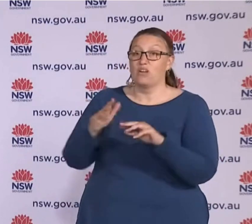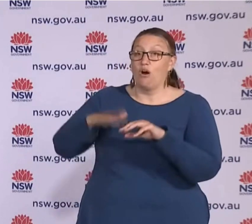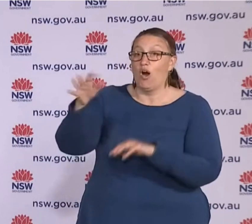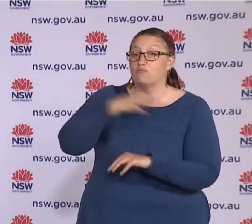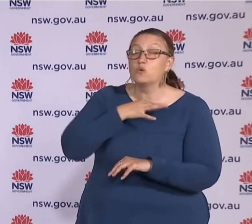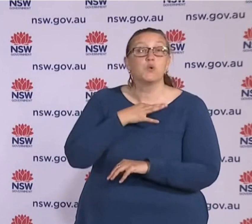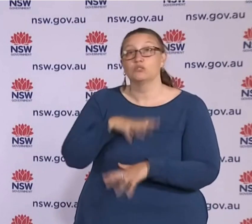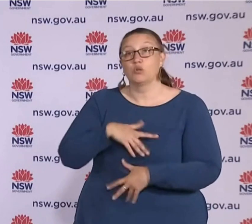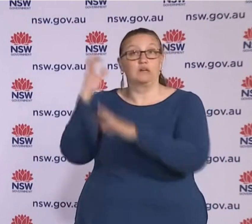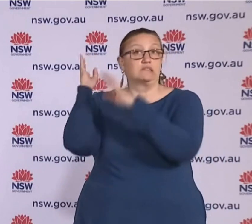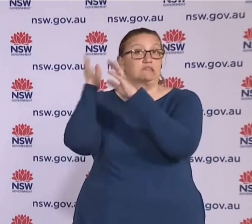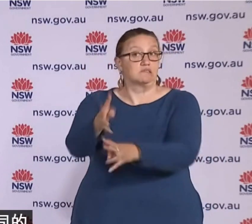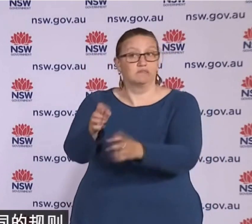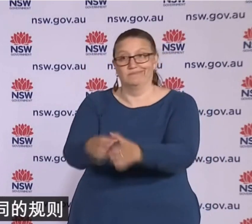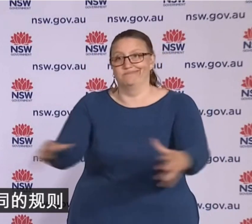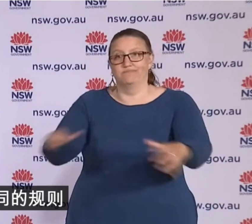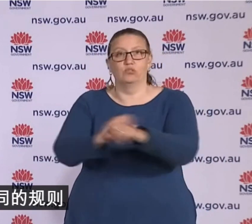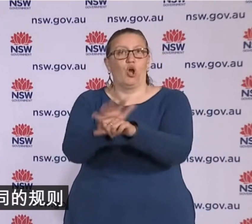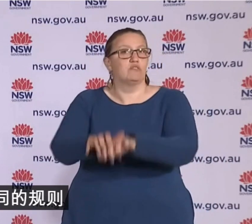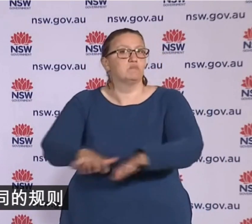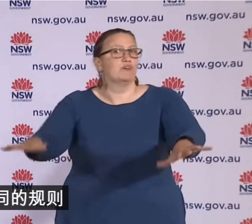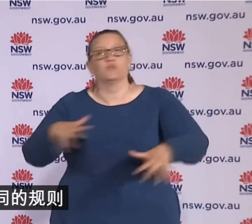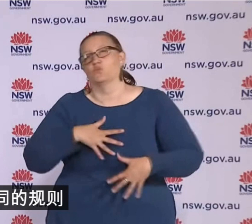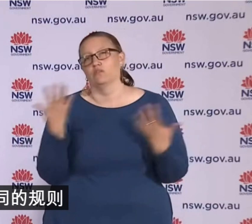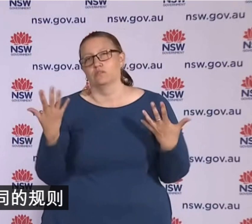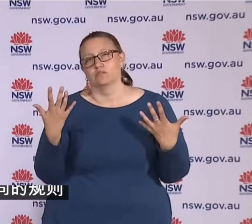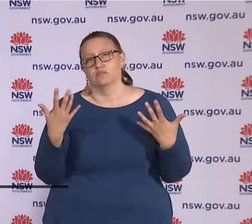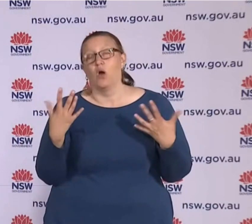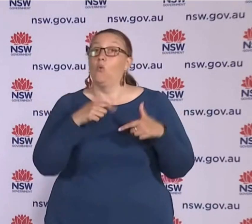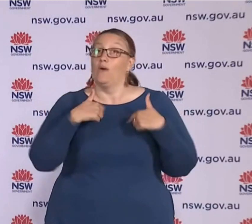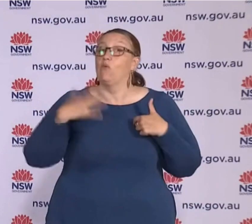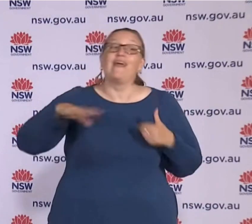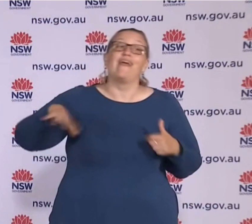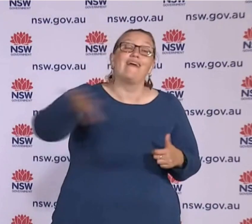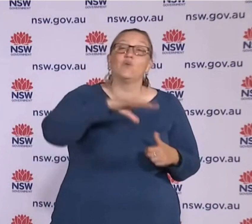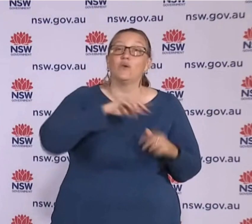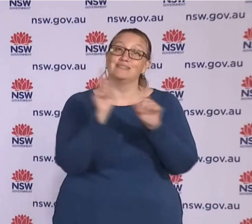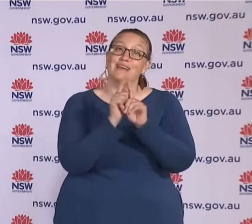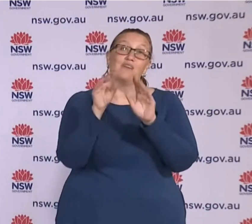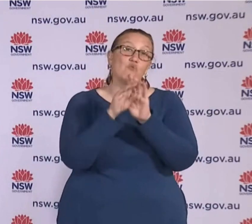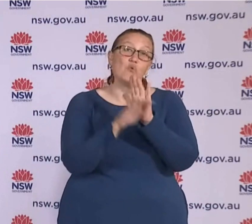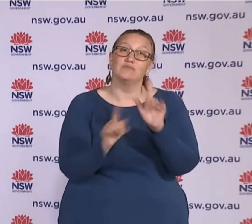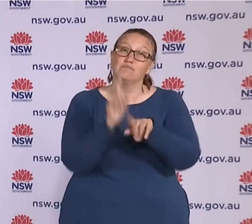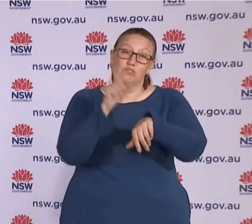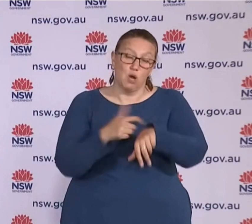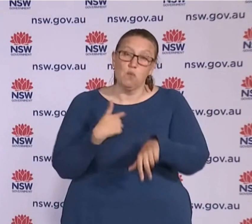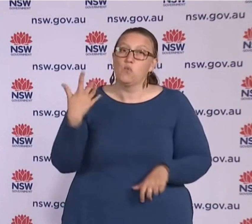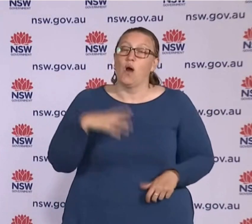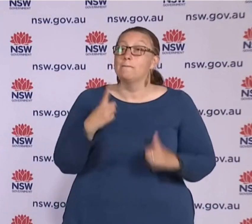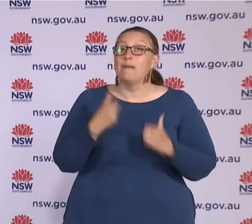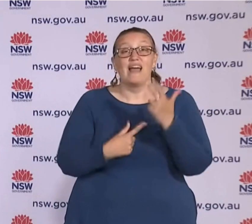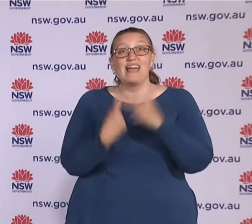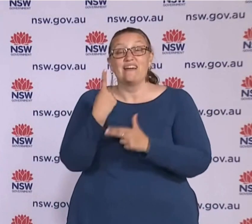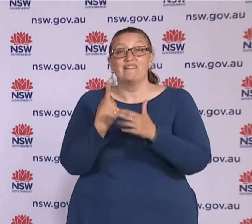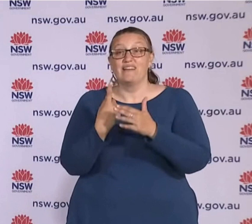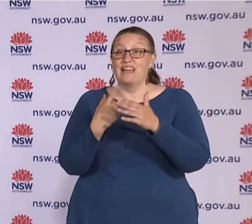would like to have everybody have the same rules once we open up, but that depends on what the virus is doing at that time in particular communities. It could very